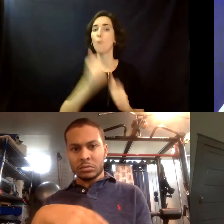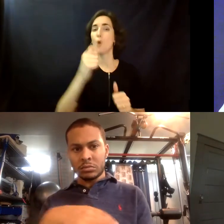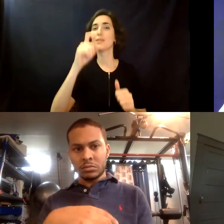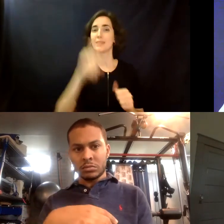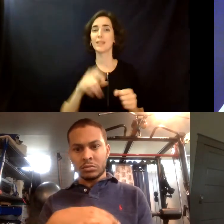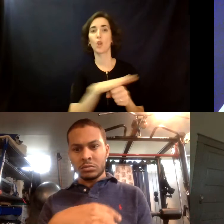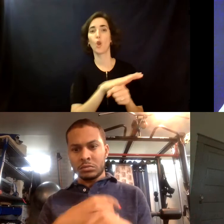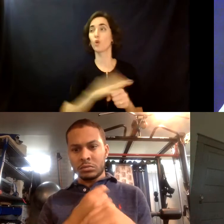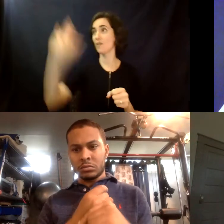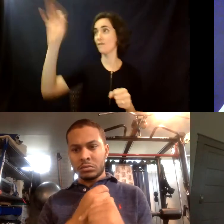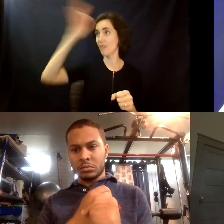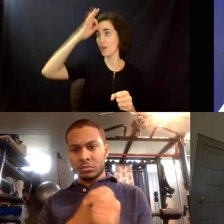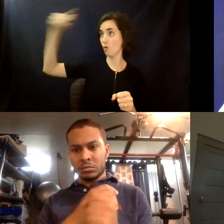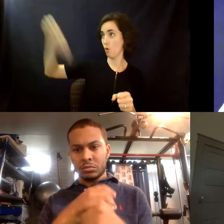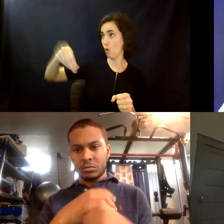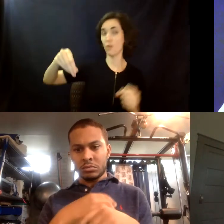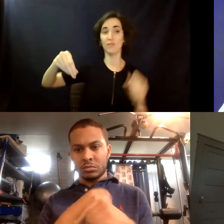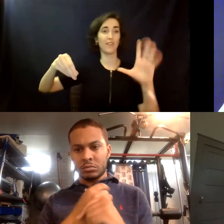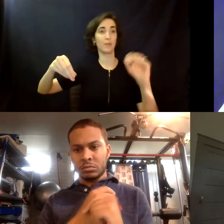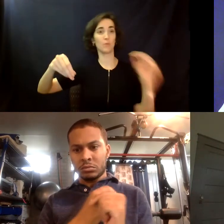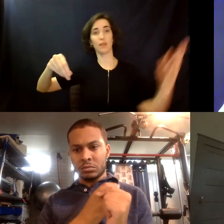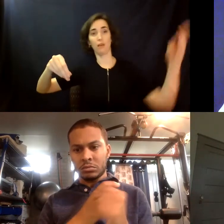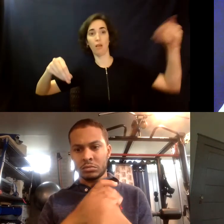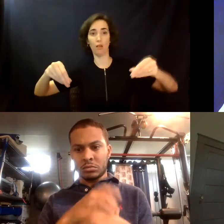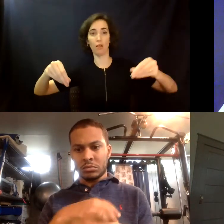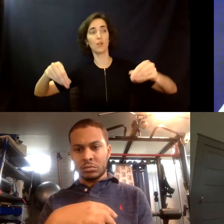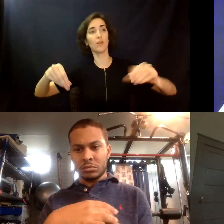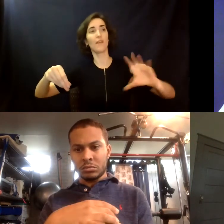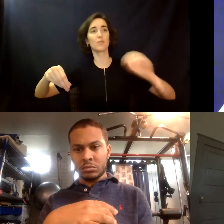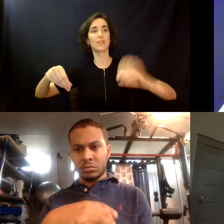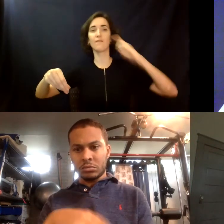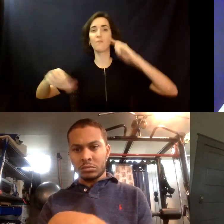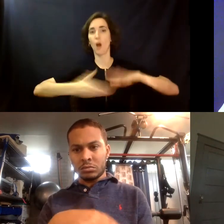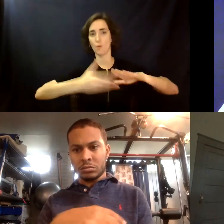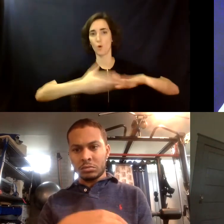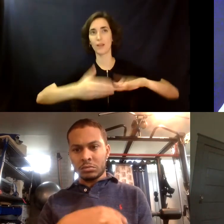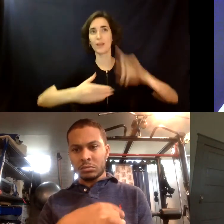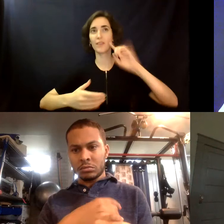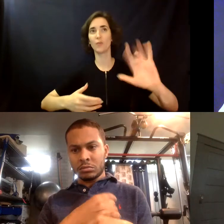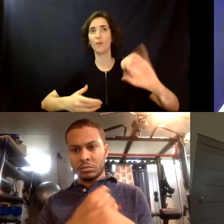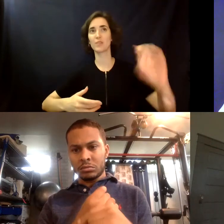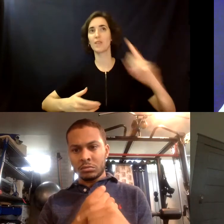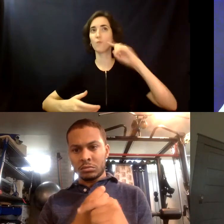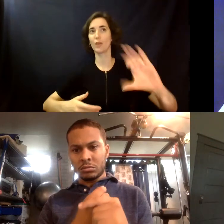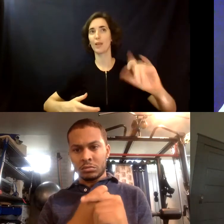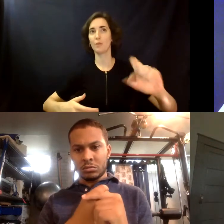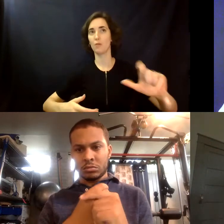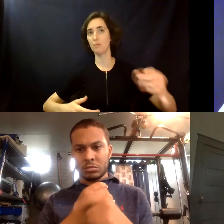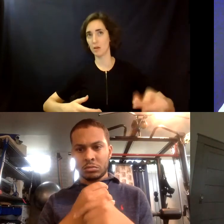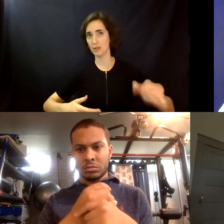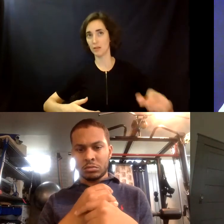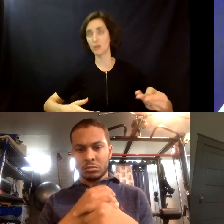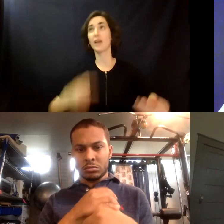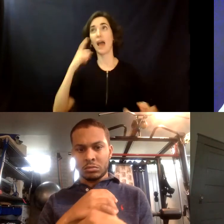match, 50% for operating, 25% for capital. I think it's 15 or 20% if you're looking to buy a